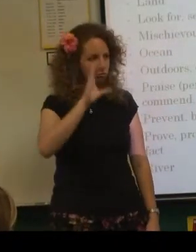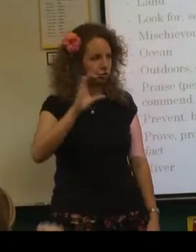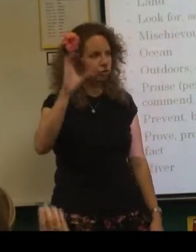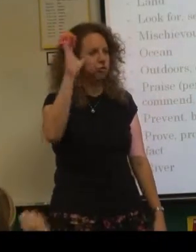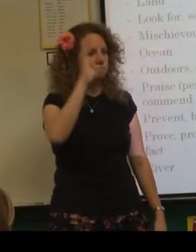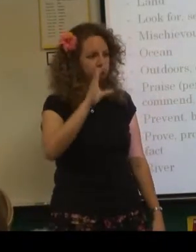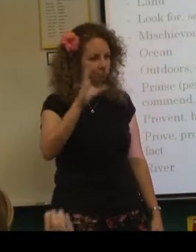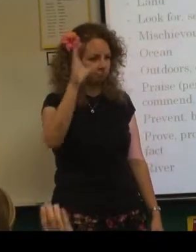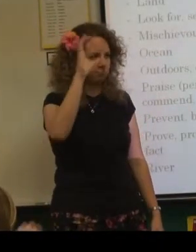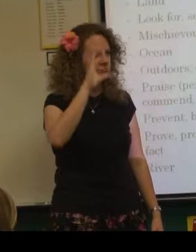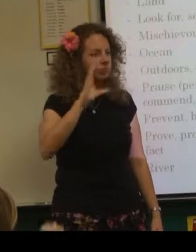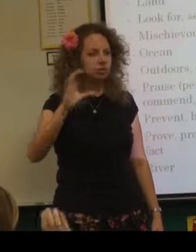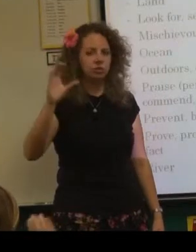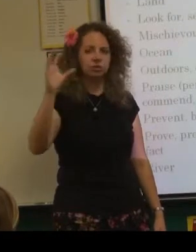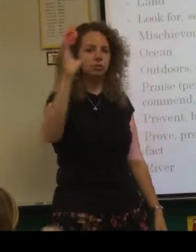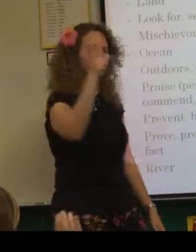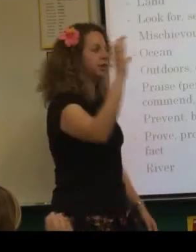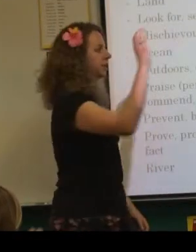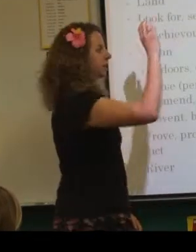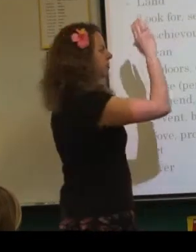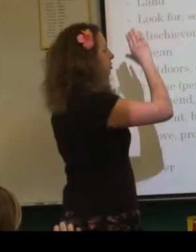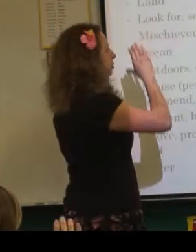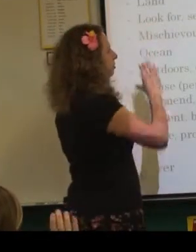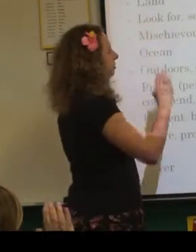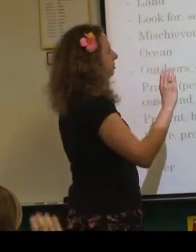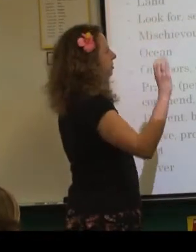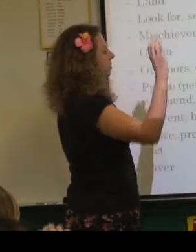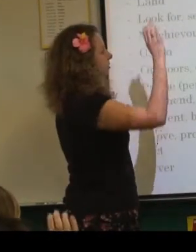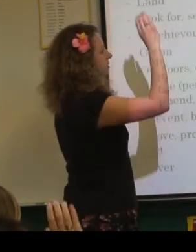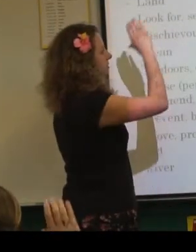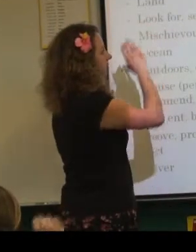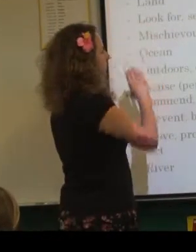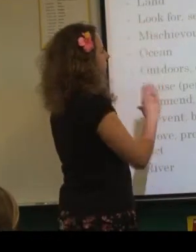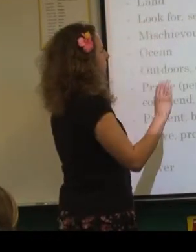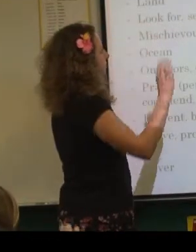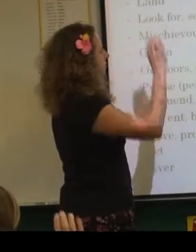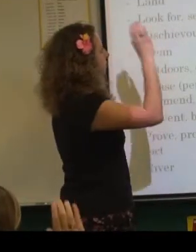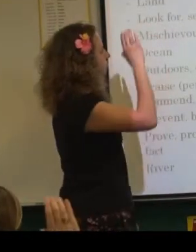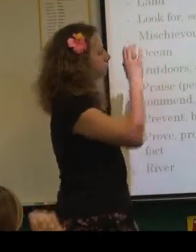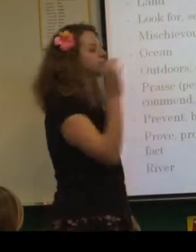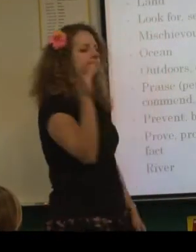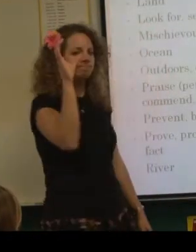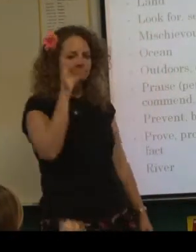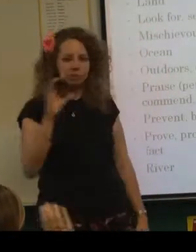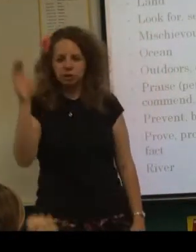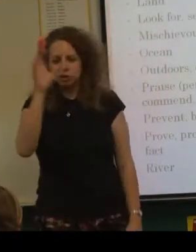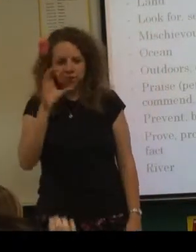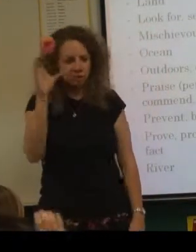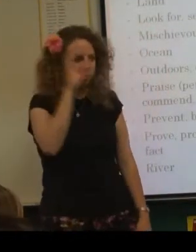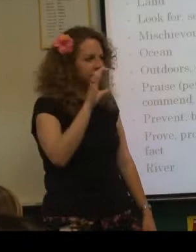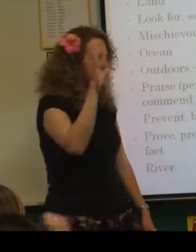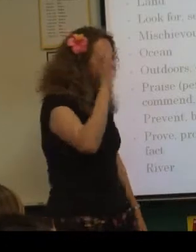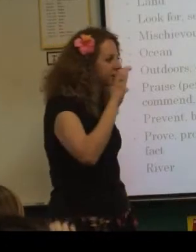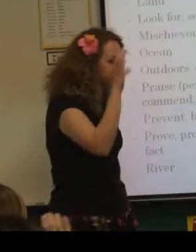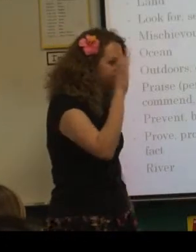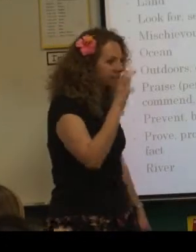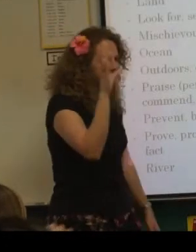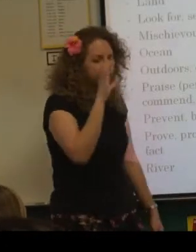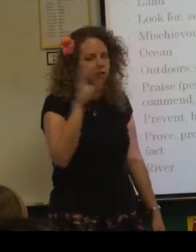search, search. So it's going like in a circle, like in front of me, search, searching for it, can't find it, I'm